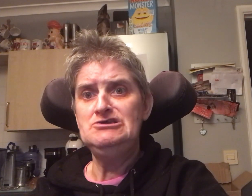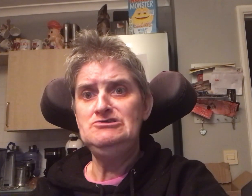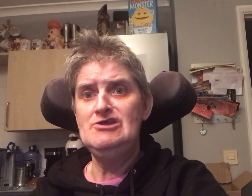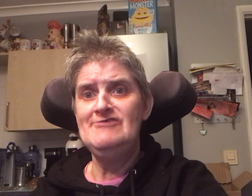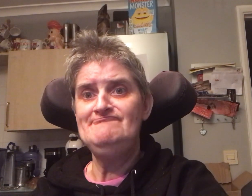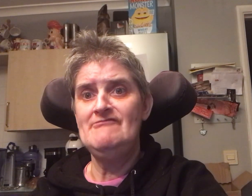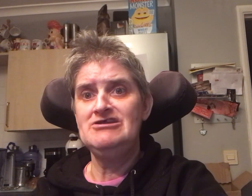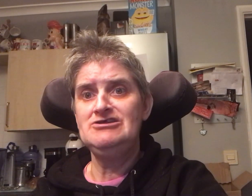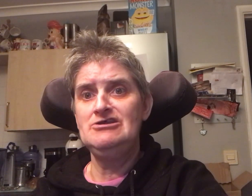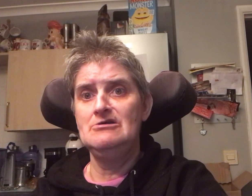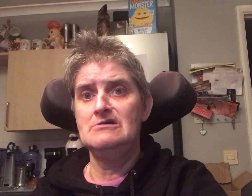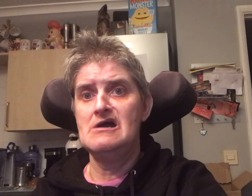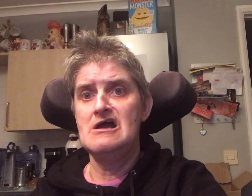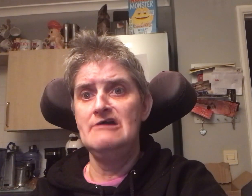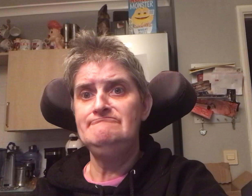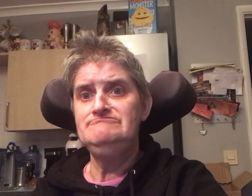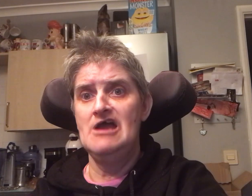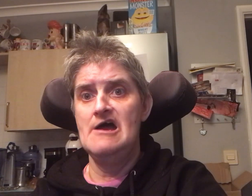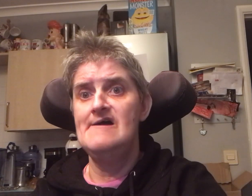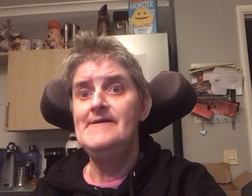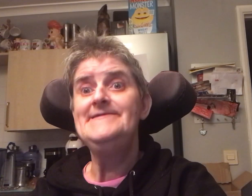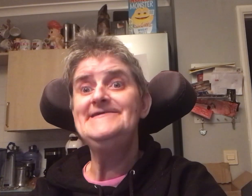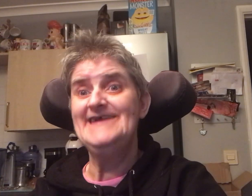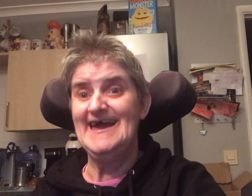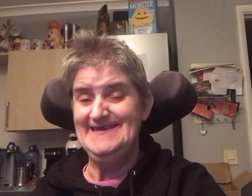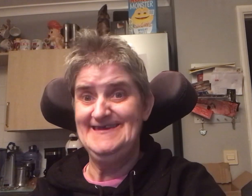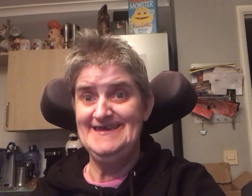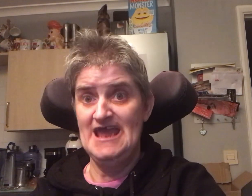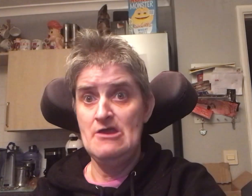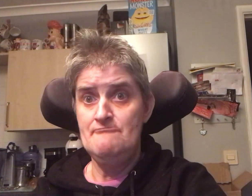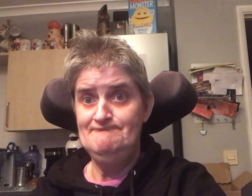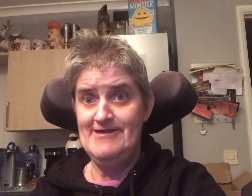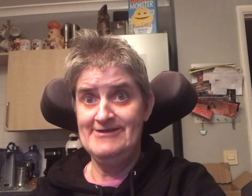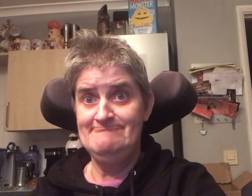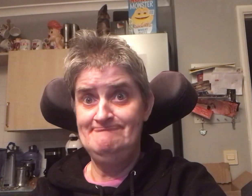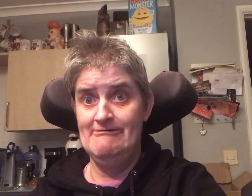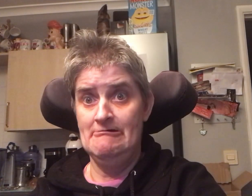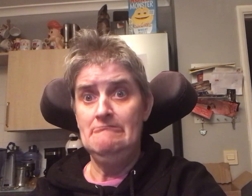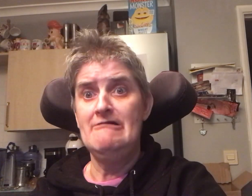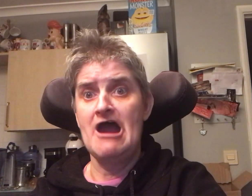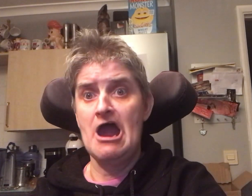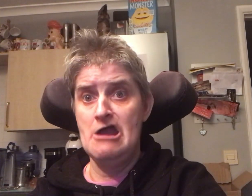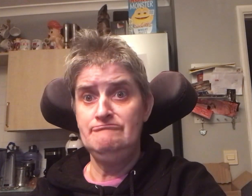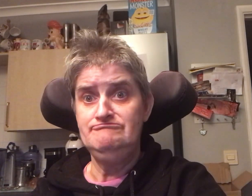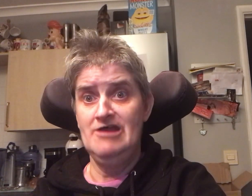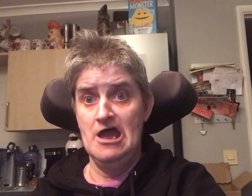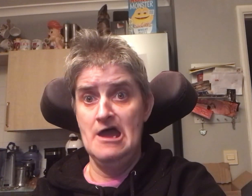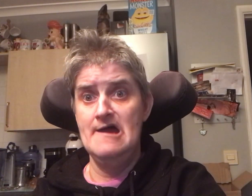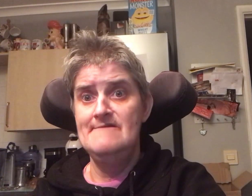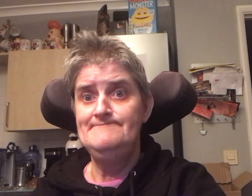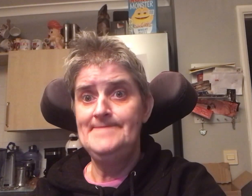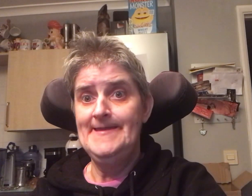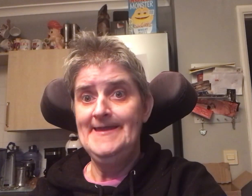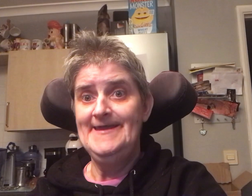Especially when your owner, yes, people owner,